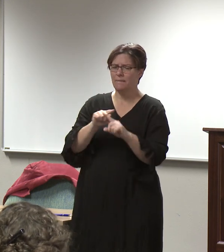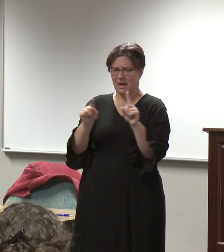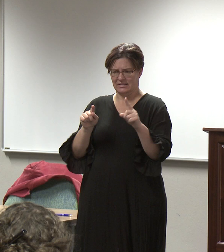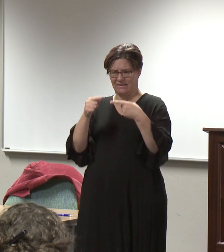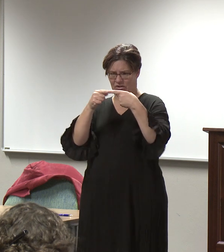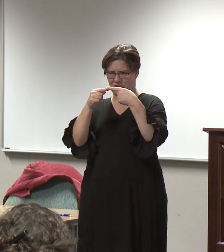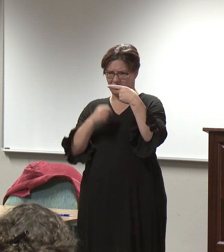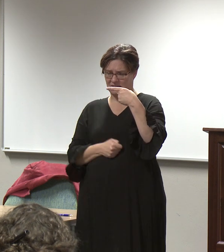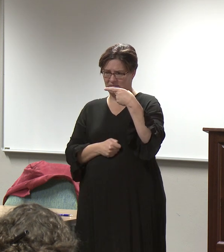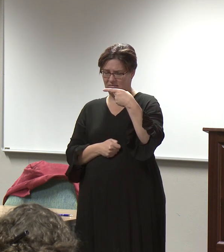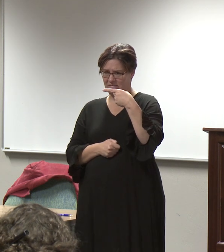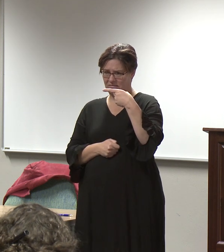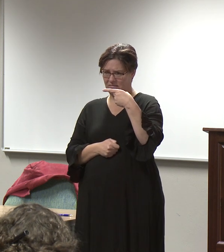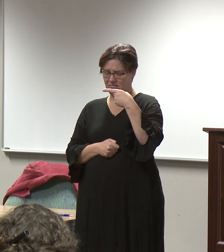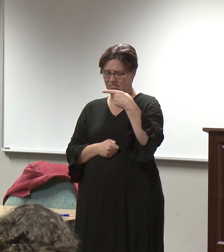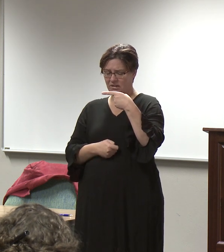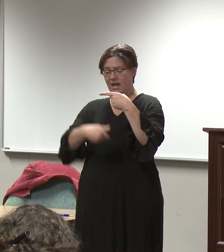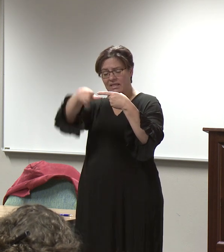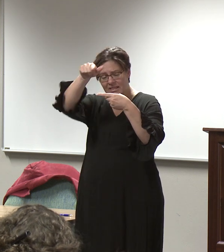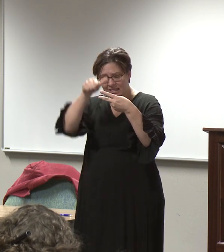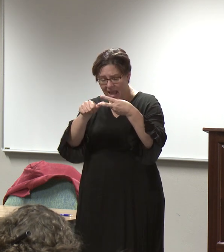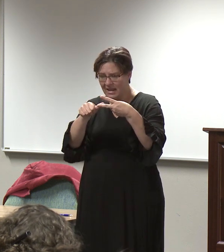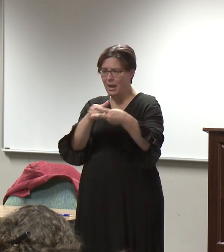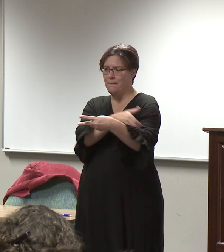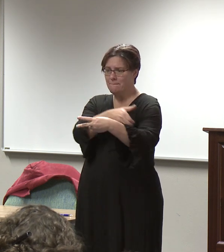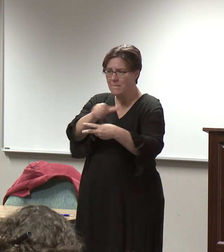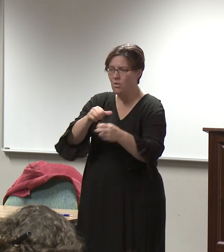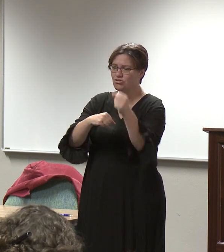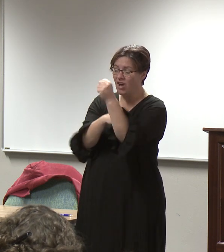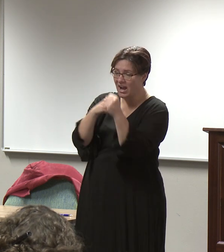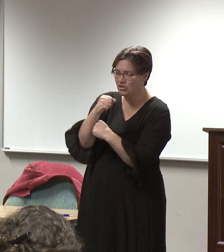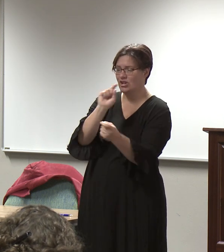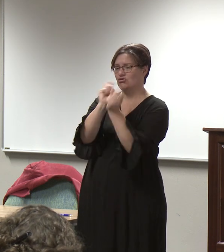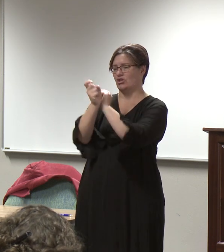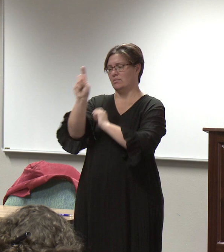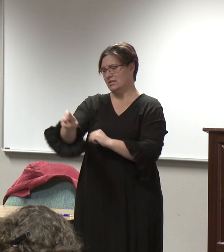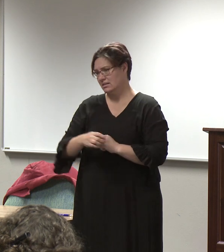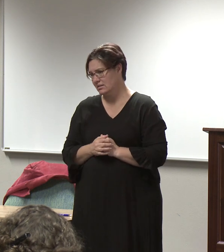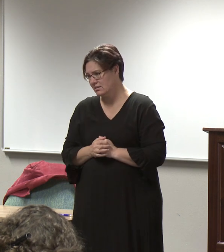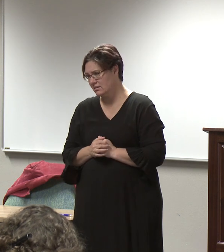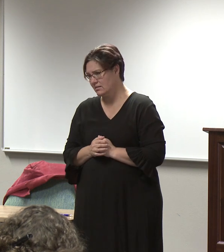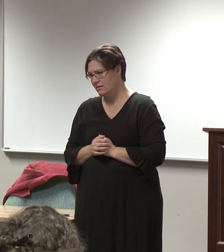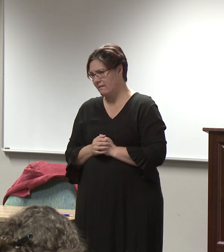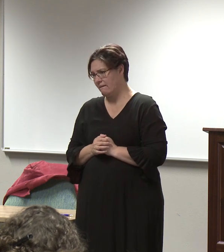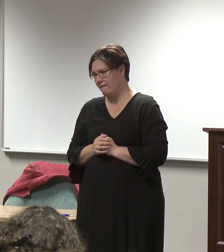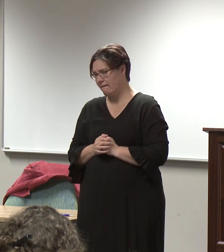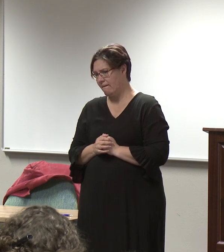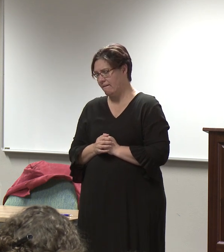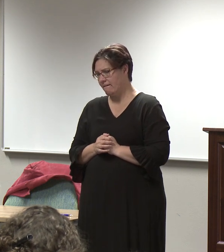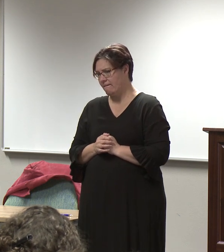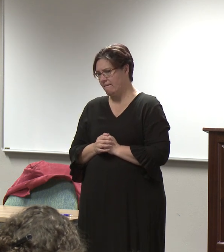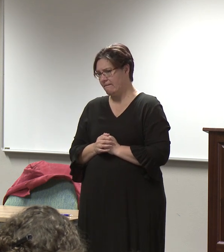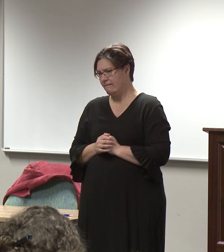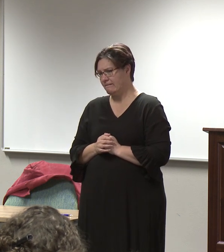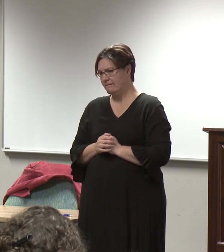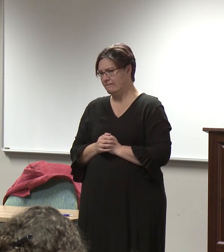first movement. Then we have to change the power structure. So I think that if you